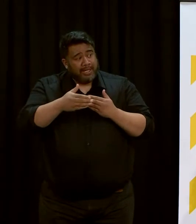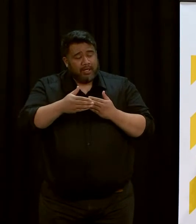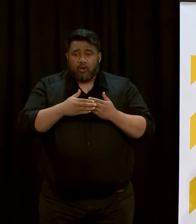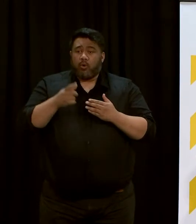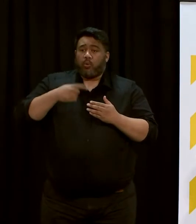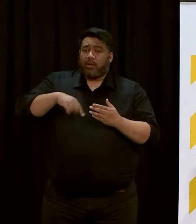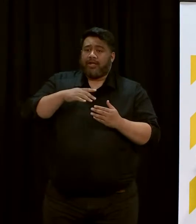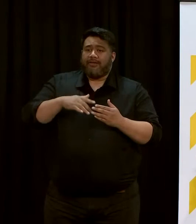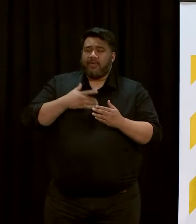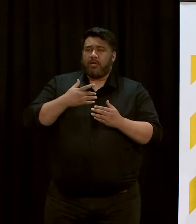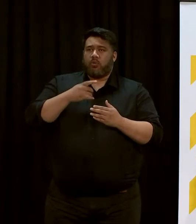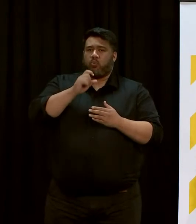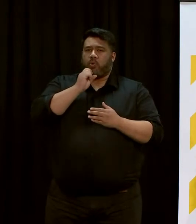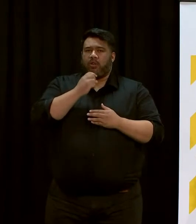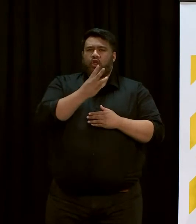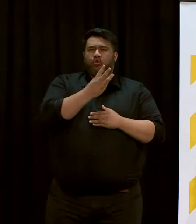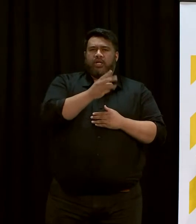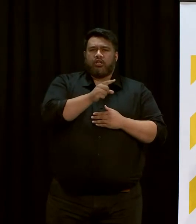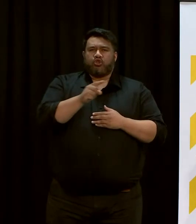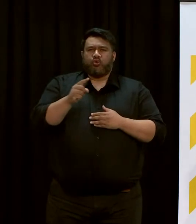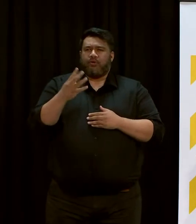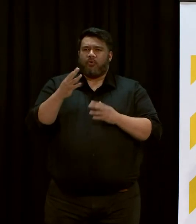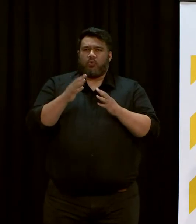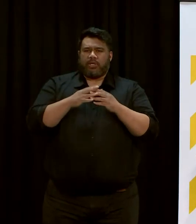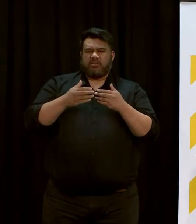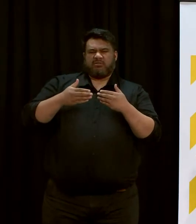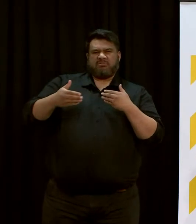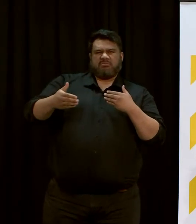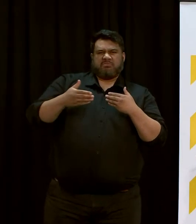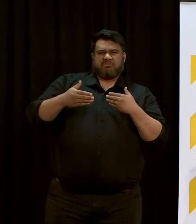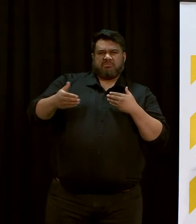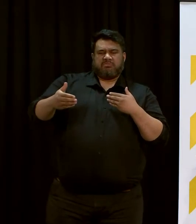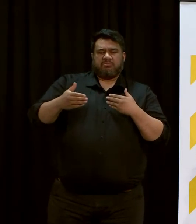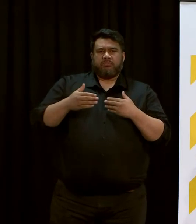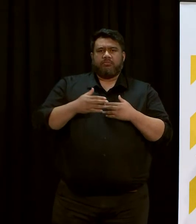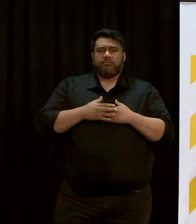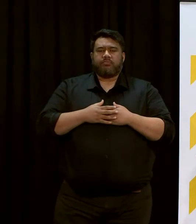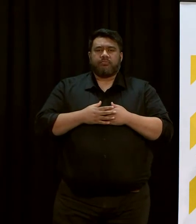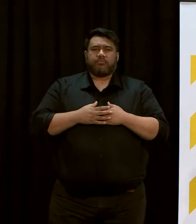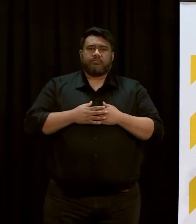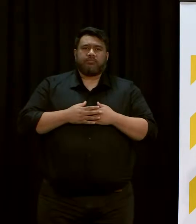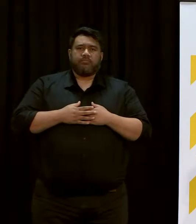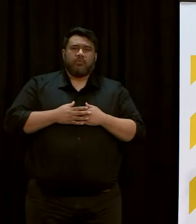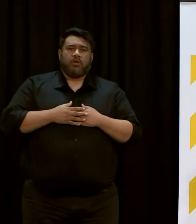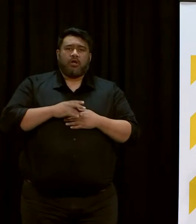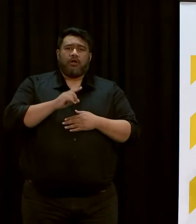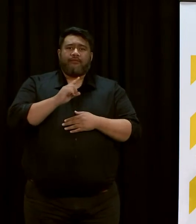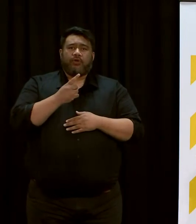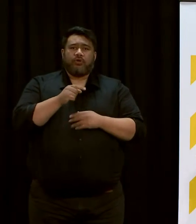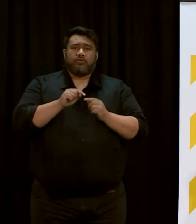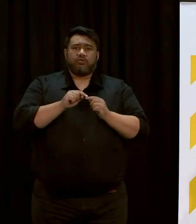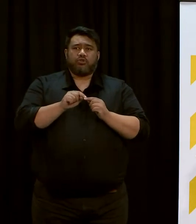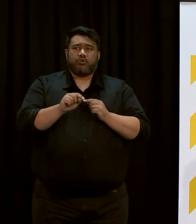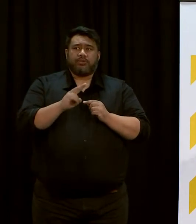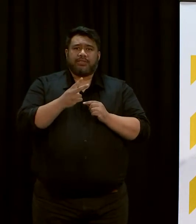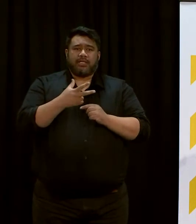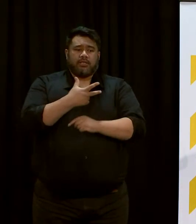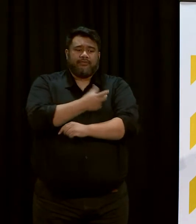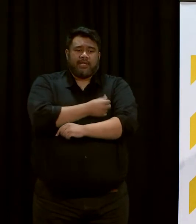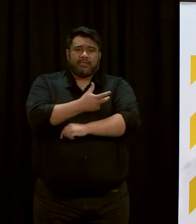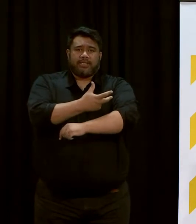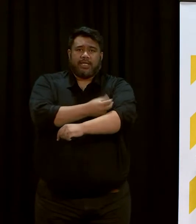be between 3 and 4 weeks after. At the moment, our average interval between first and second dose is about 28 days, so right